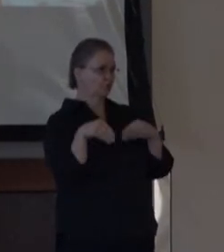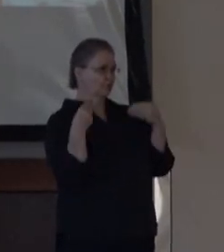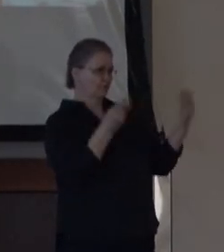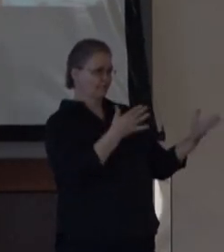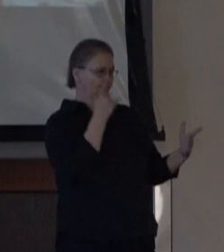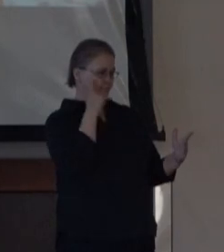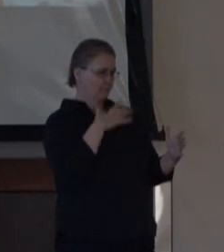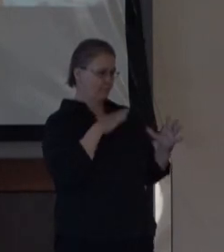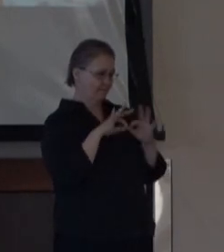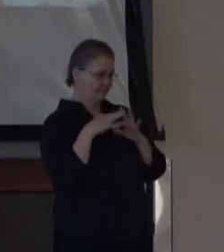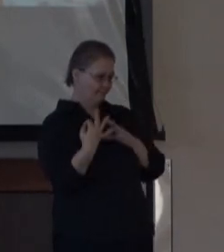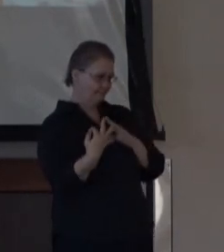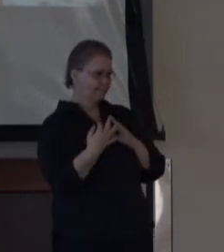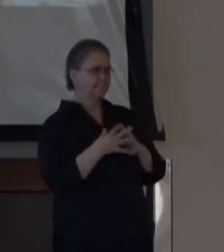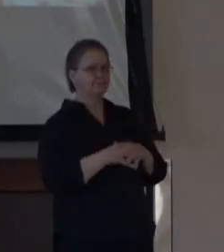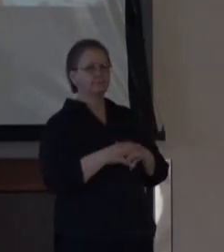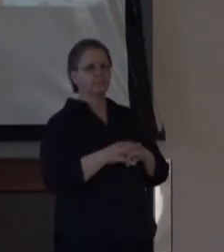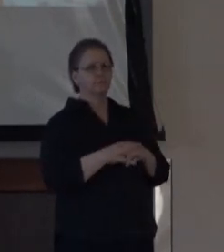family.